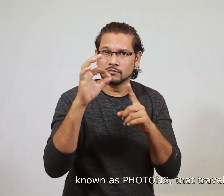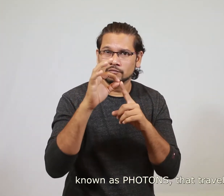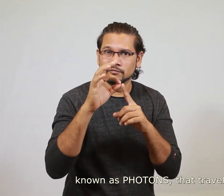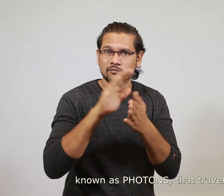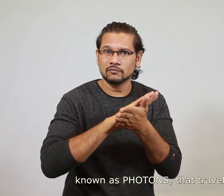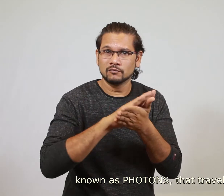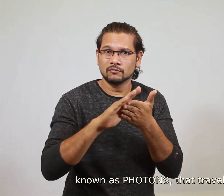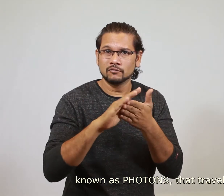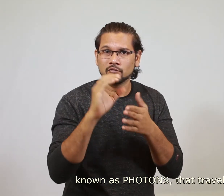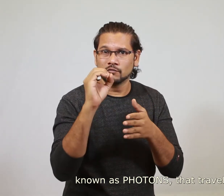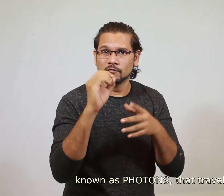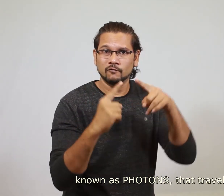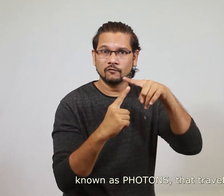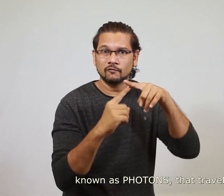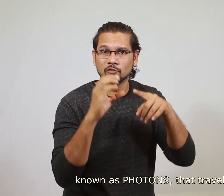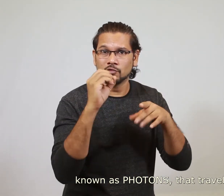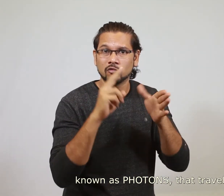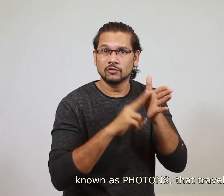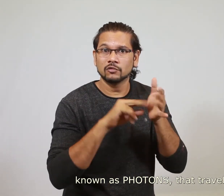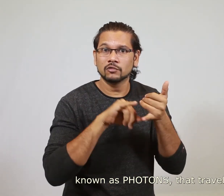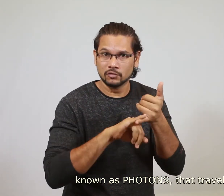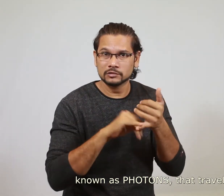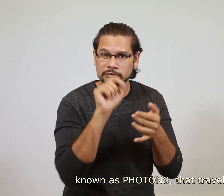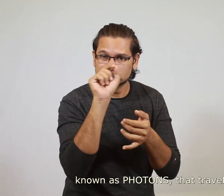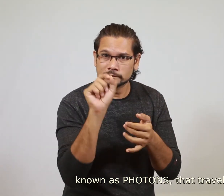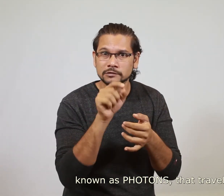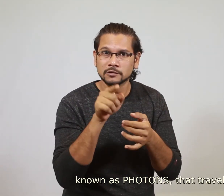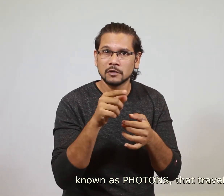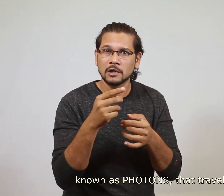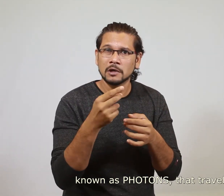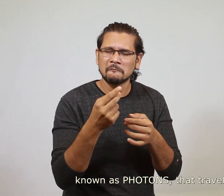Known as photons that travel very fast.